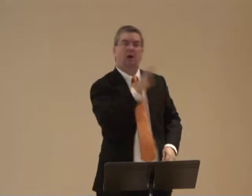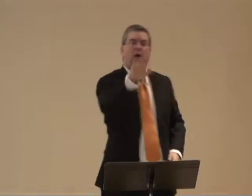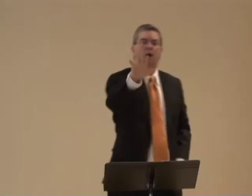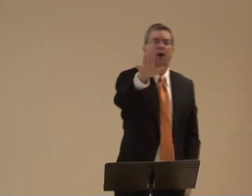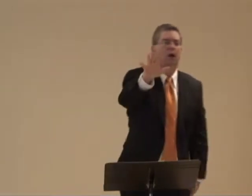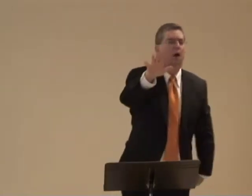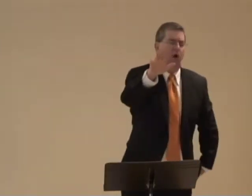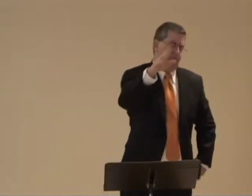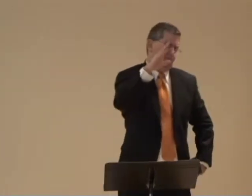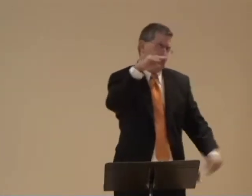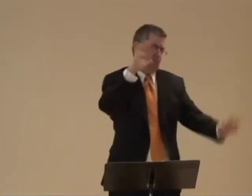at us.